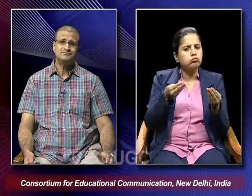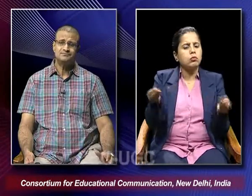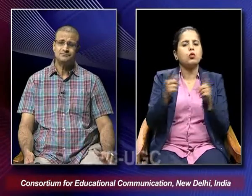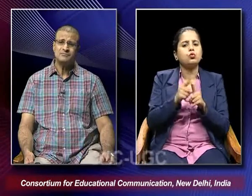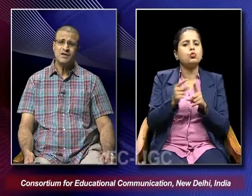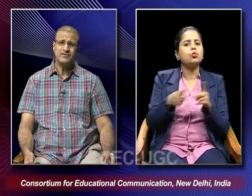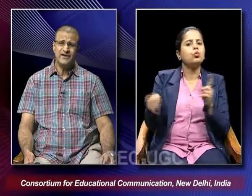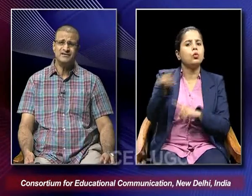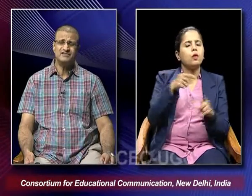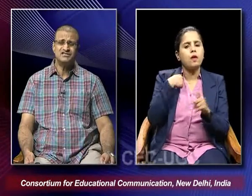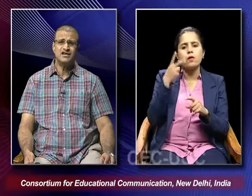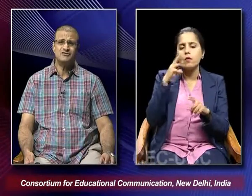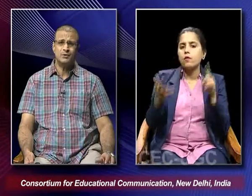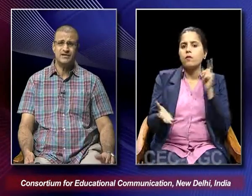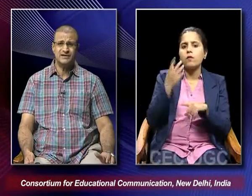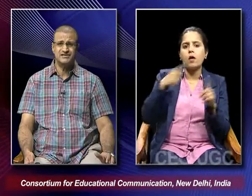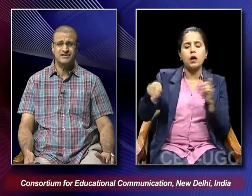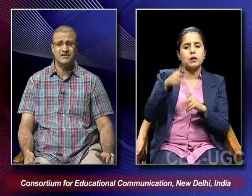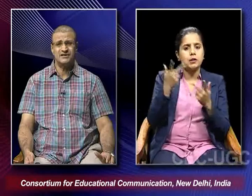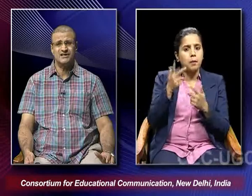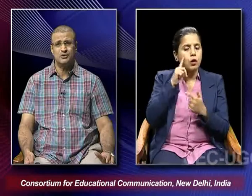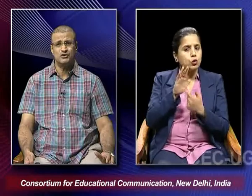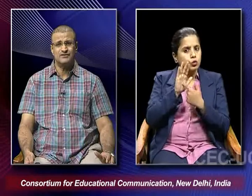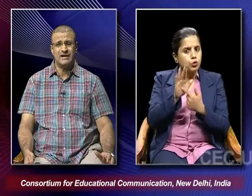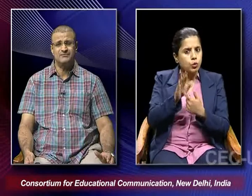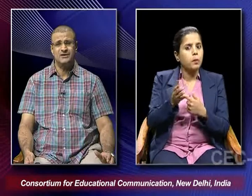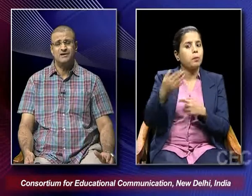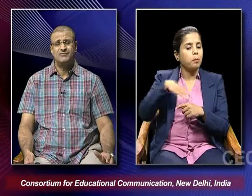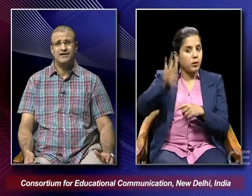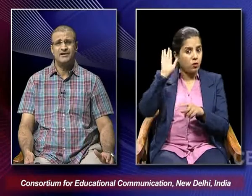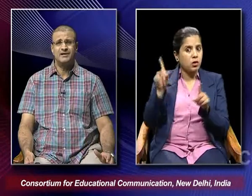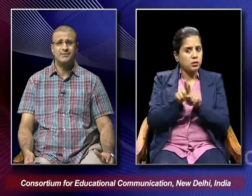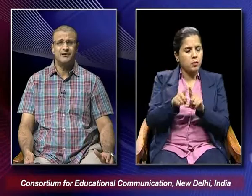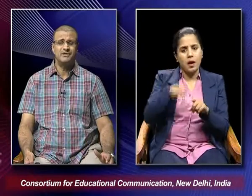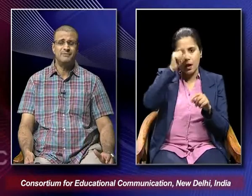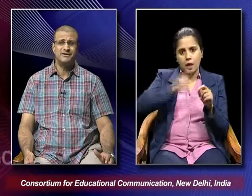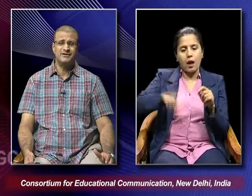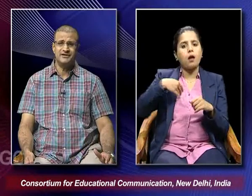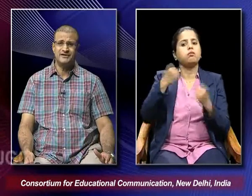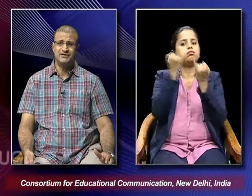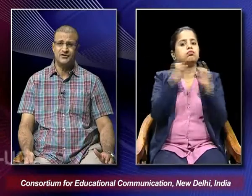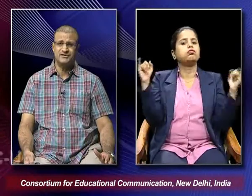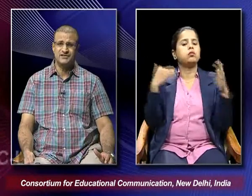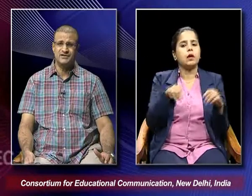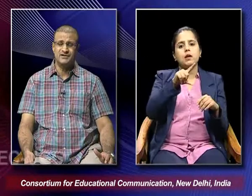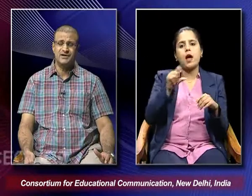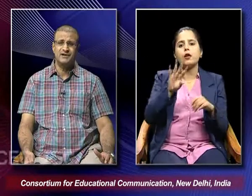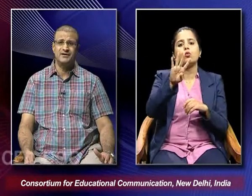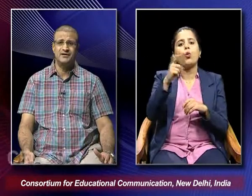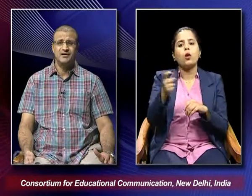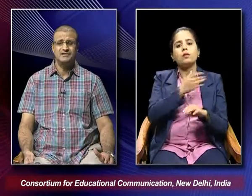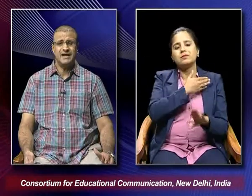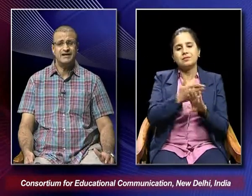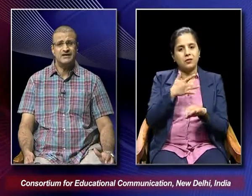And we find that such kind of portrayals at that point of time when India became independent in 1947, and